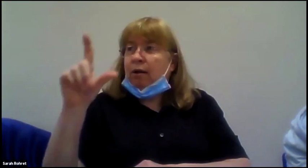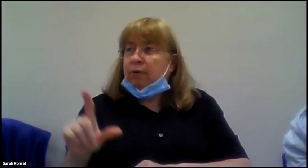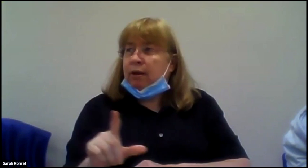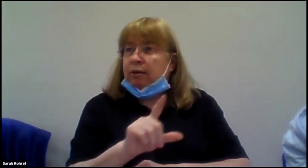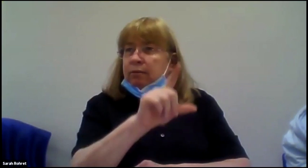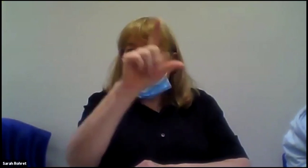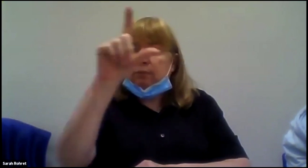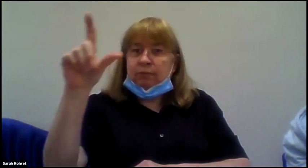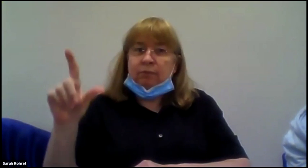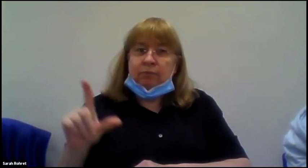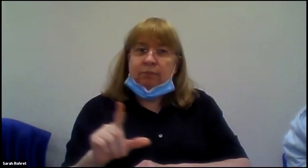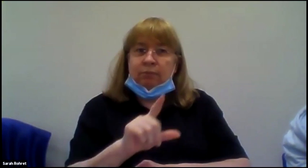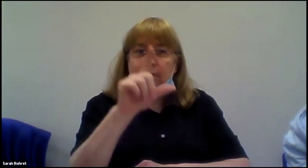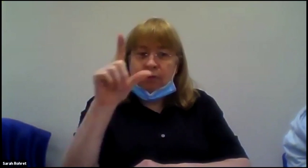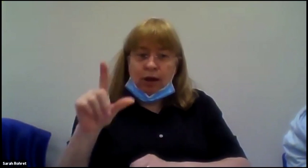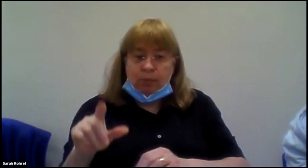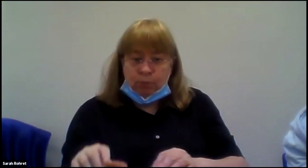with looking at books.